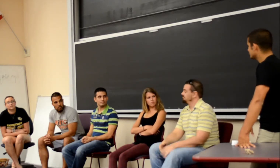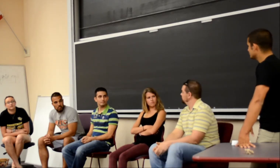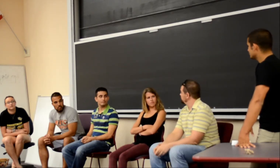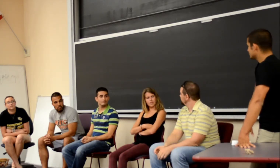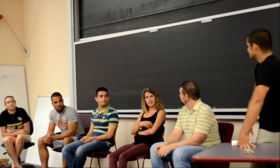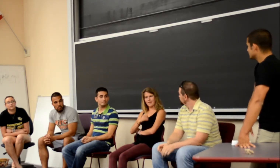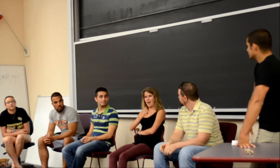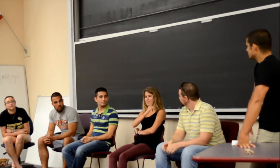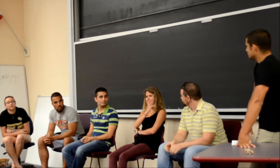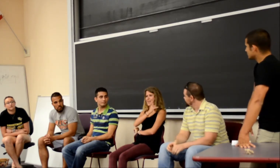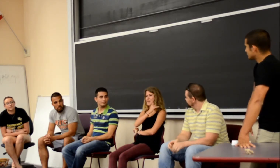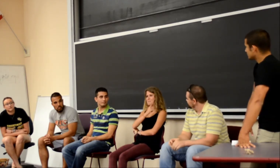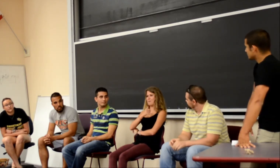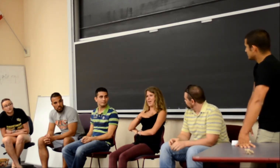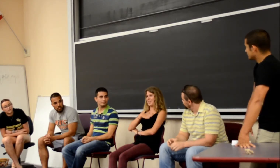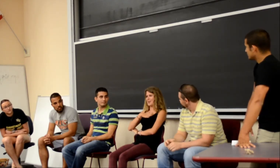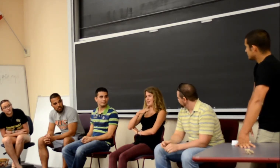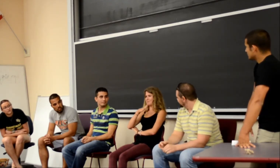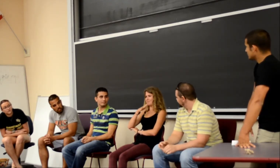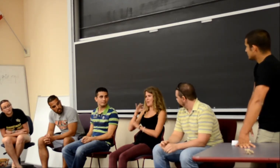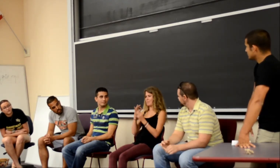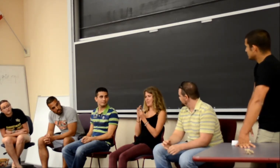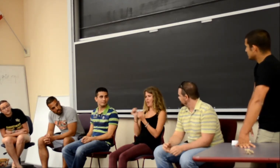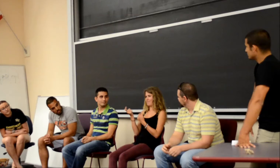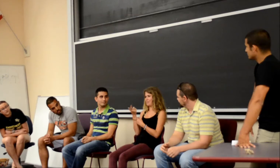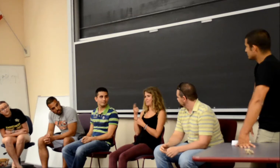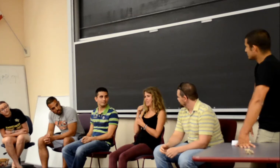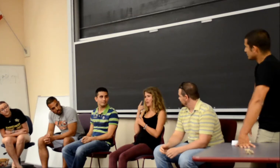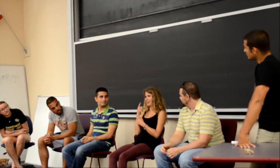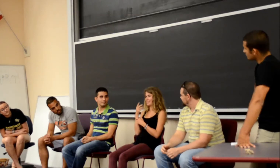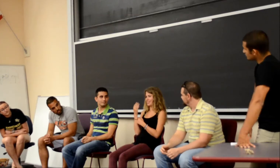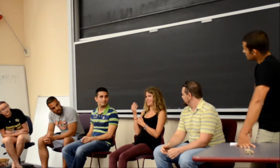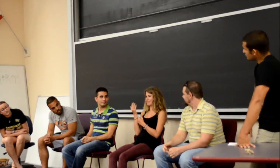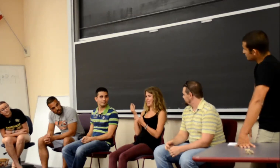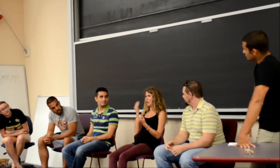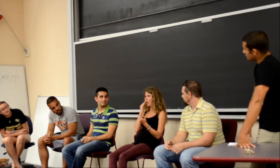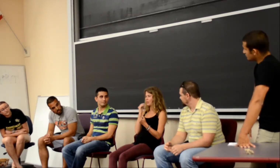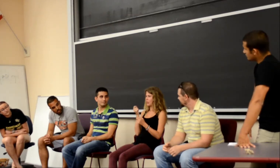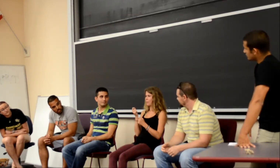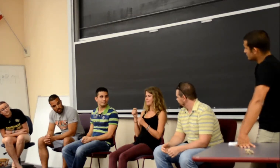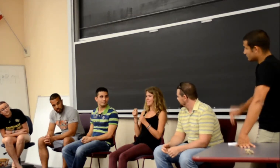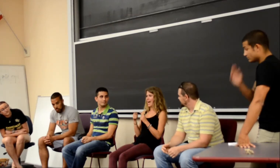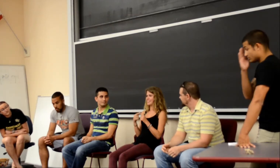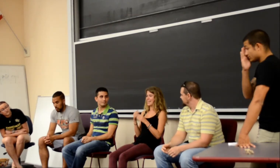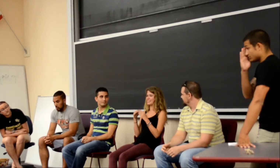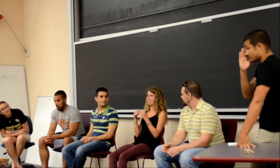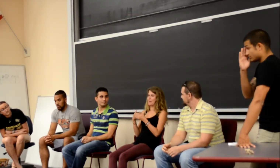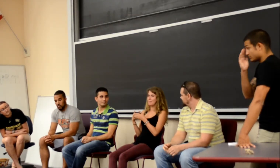so. Understanding my family, all of them hearing, like they know a little bit of sign, like baby